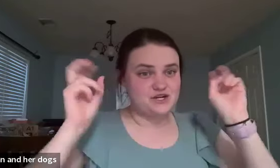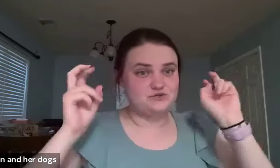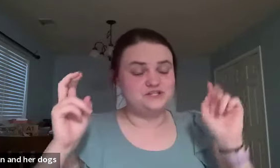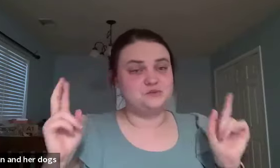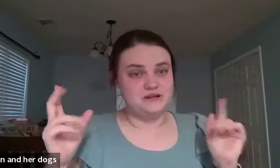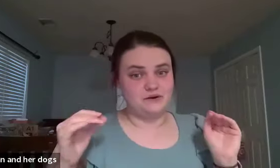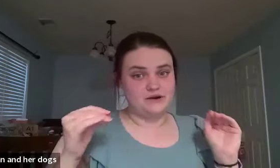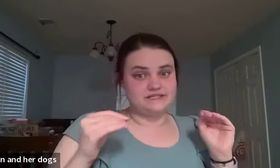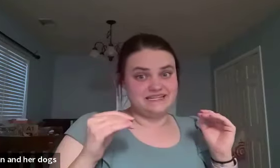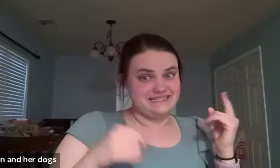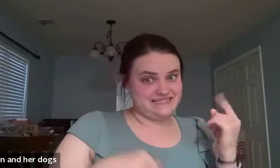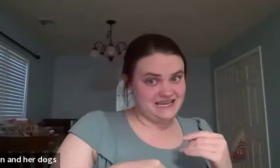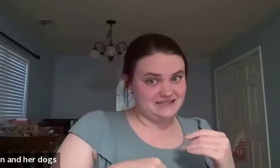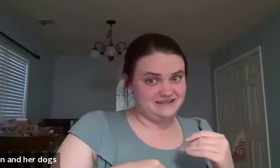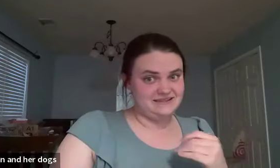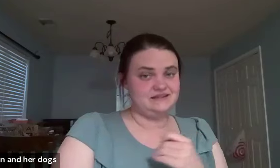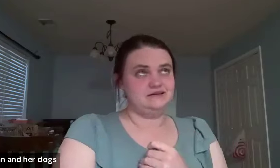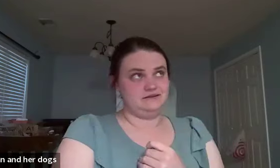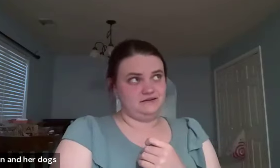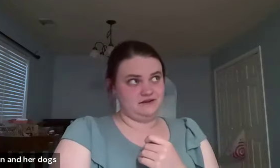actual phrase 24 hours in a day? Okay.